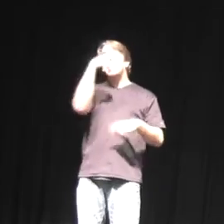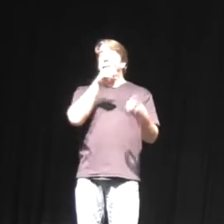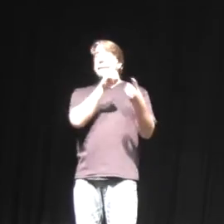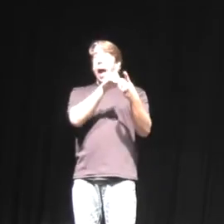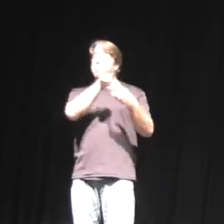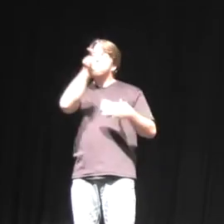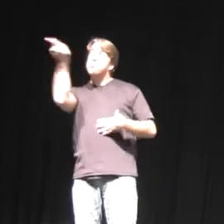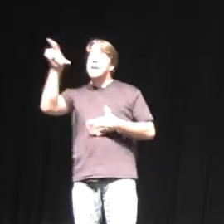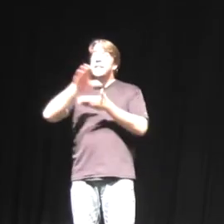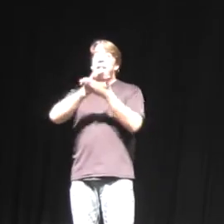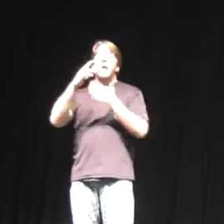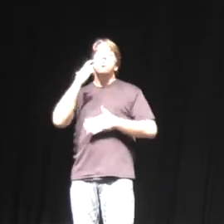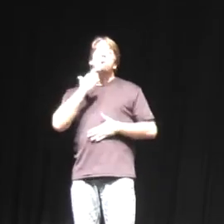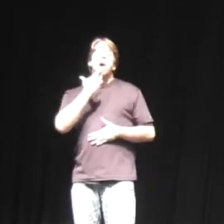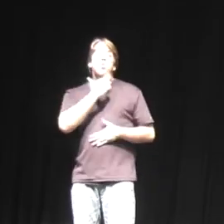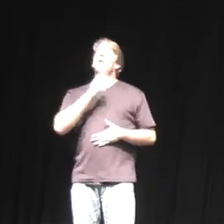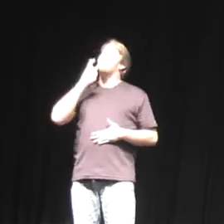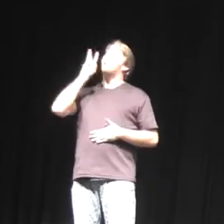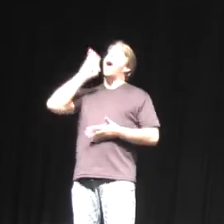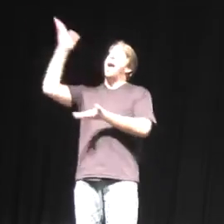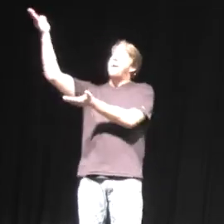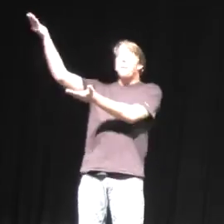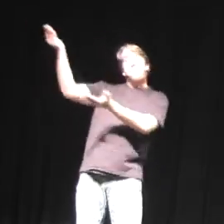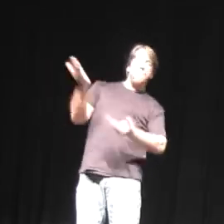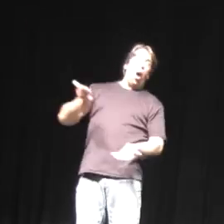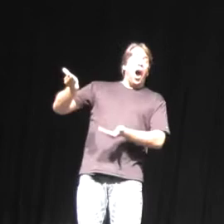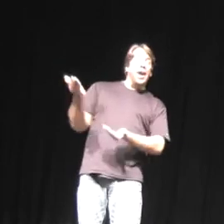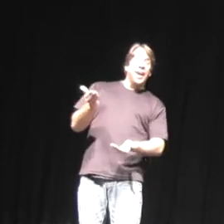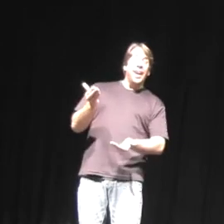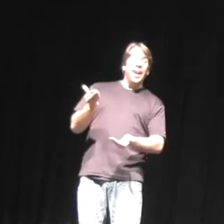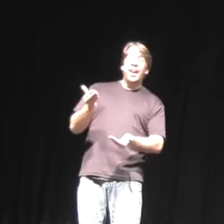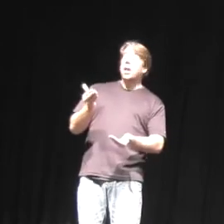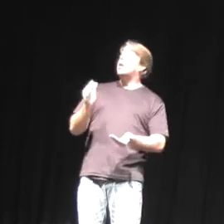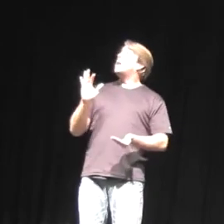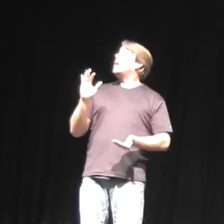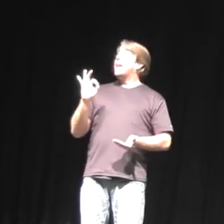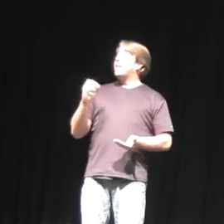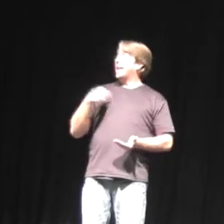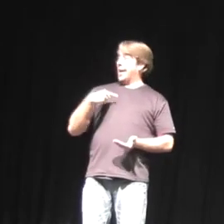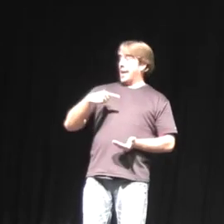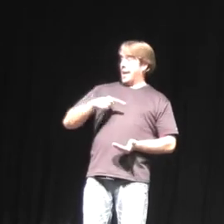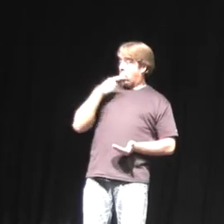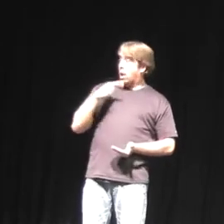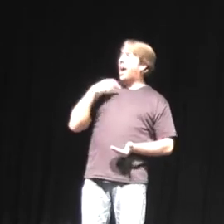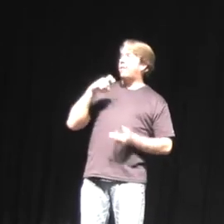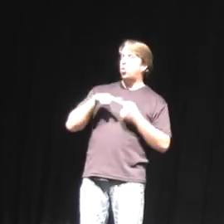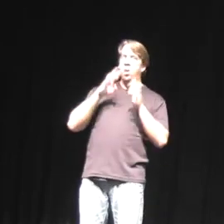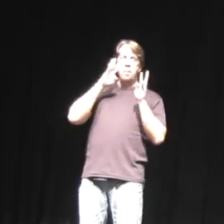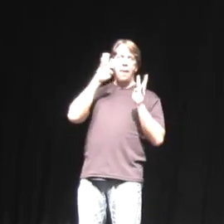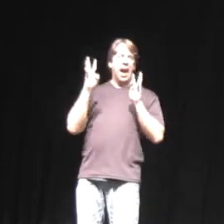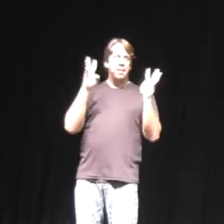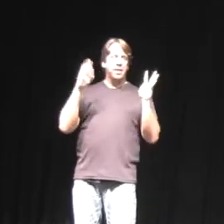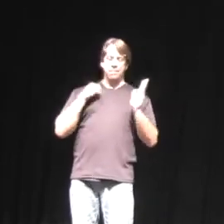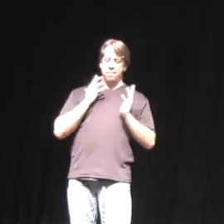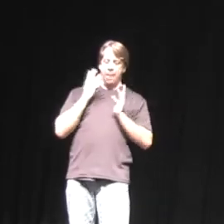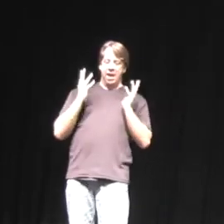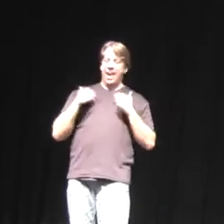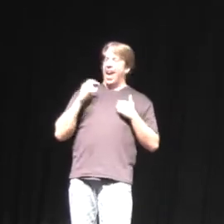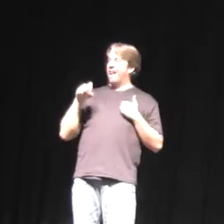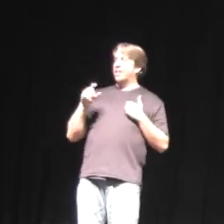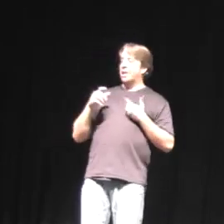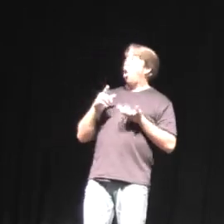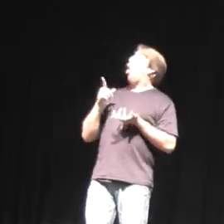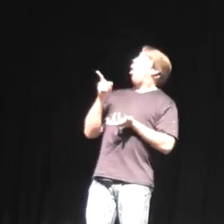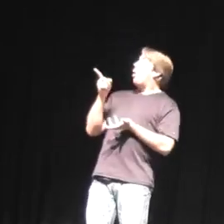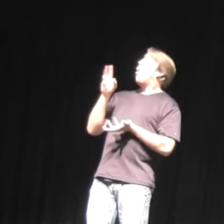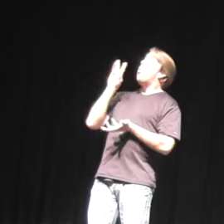out to dinner, we'll order a bottle of wine, and when the wine comes, if I didn't know sign language, I would have to, like, make up something, right? Like, I'd have to be like,